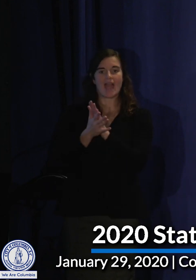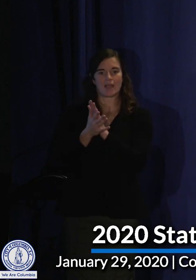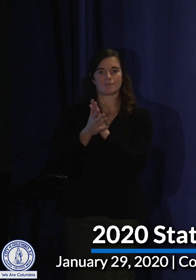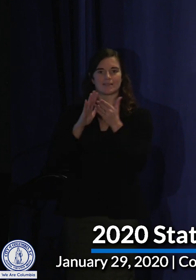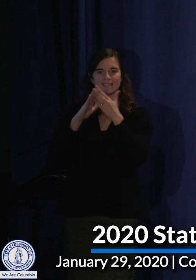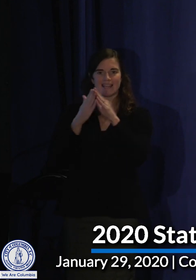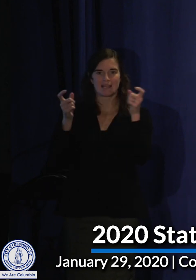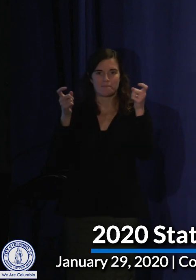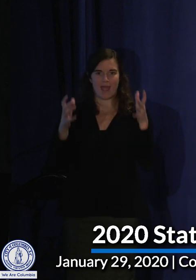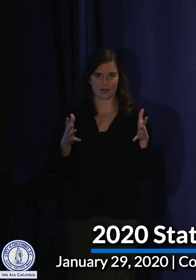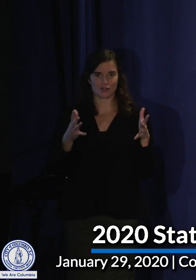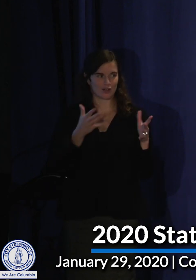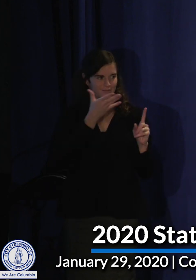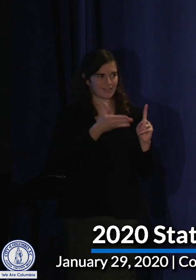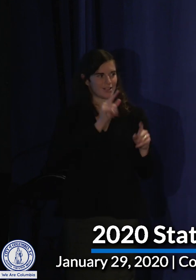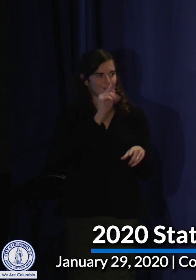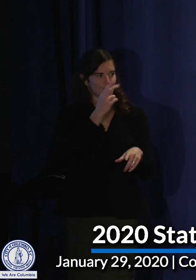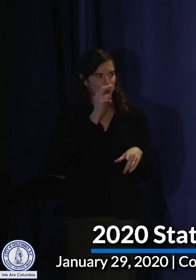Columbia, Teresa Wilson,